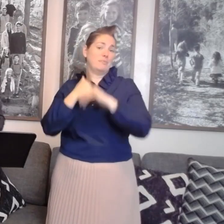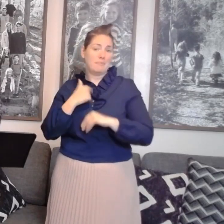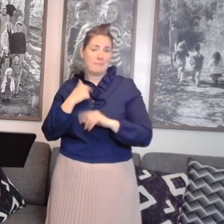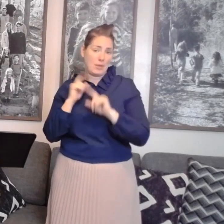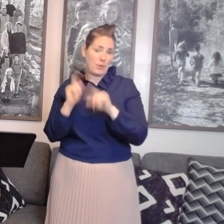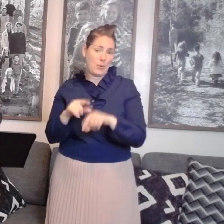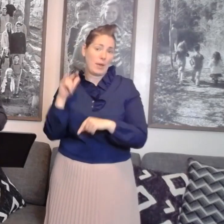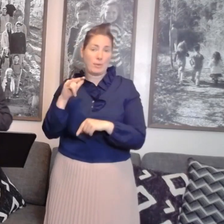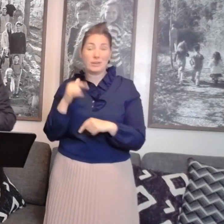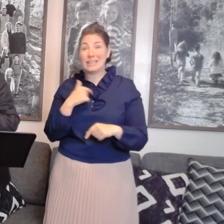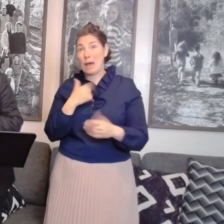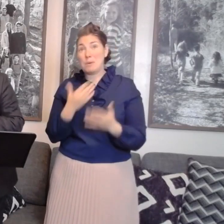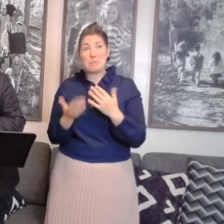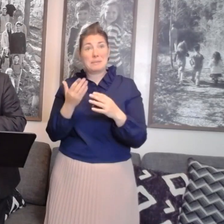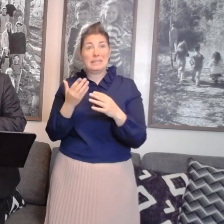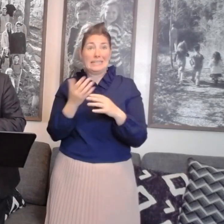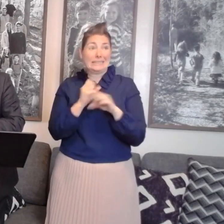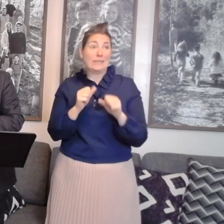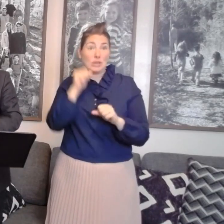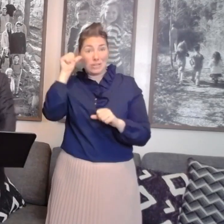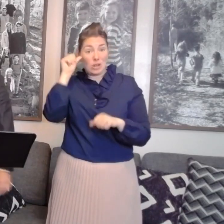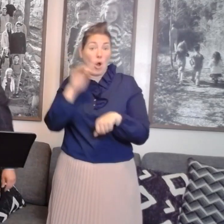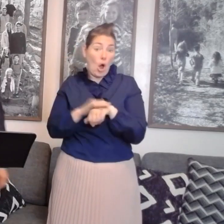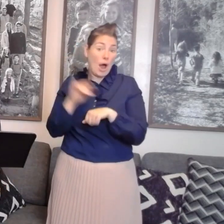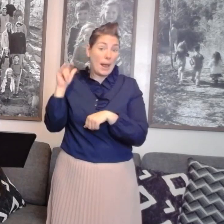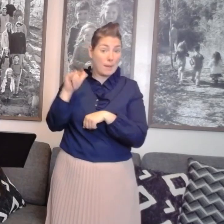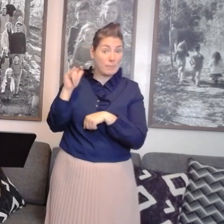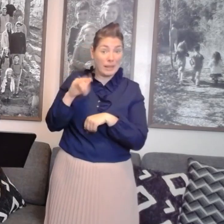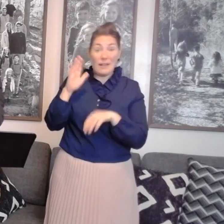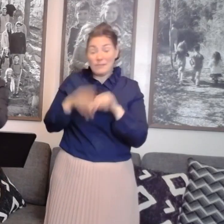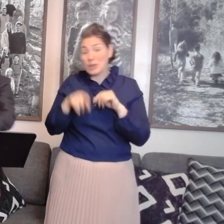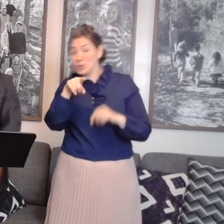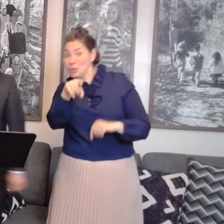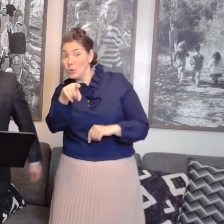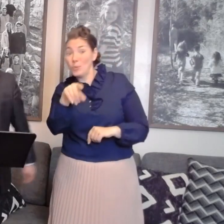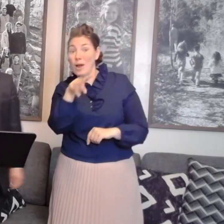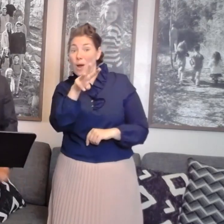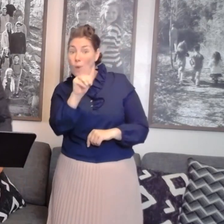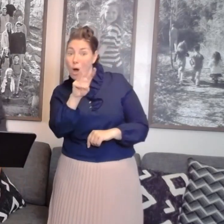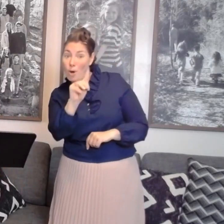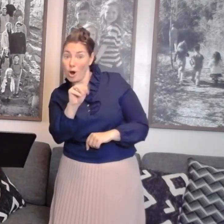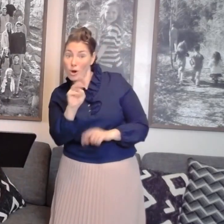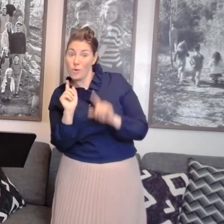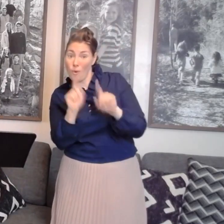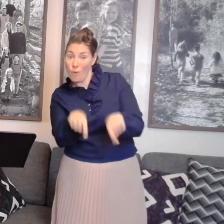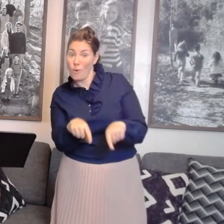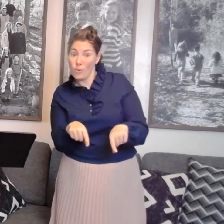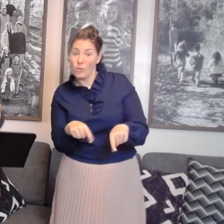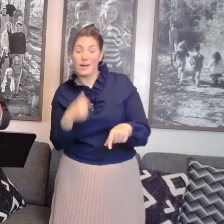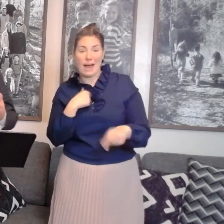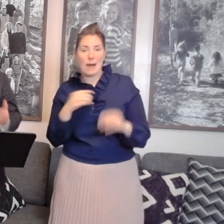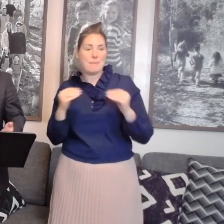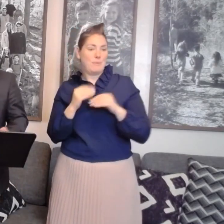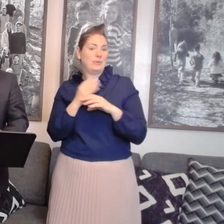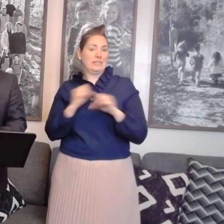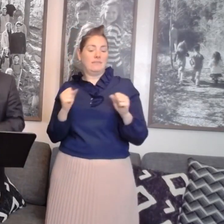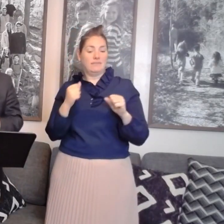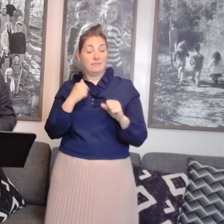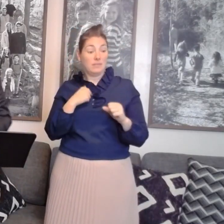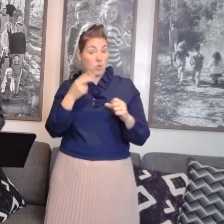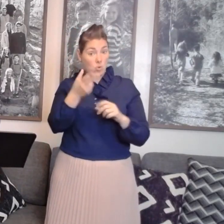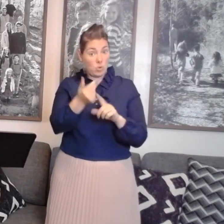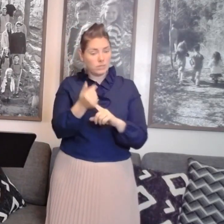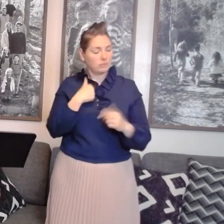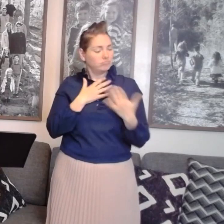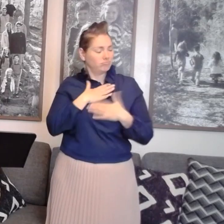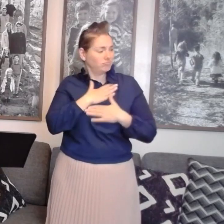probably safer yesterday on an airplane than you were at Walmart. I enjoy hotels. I